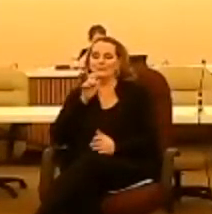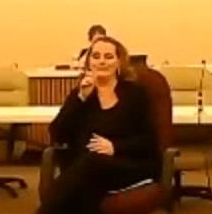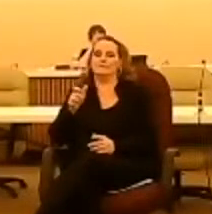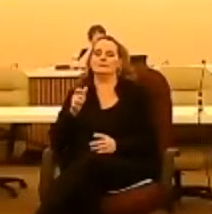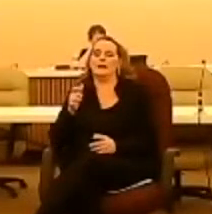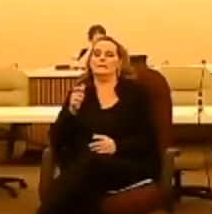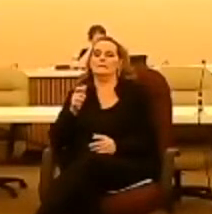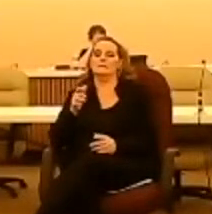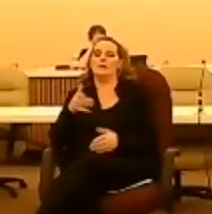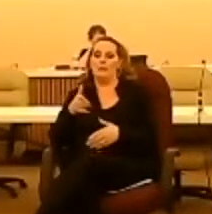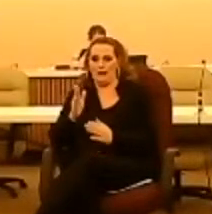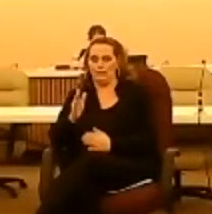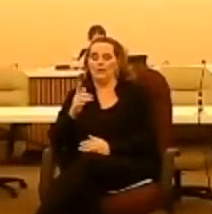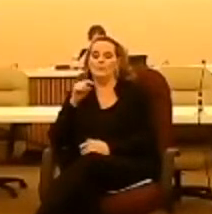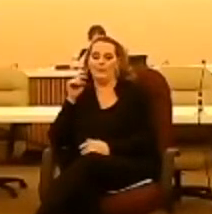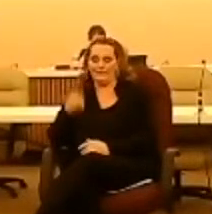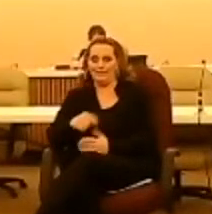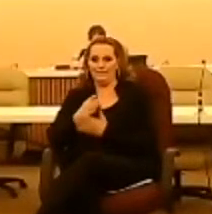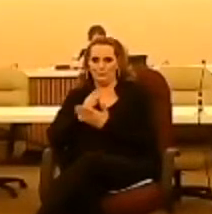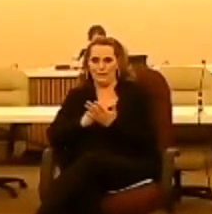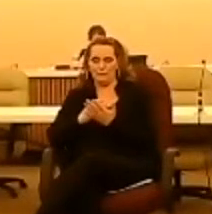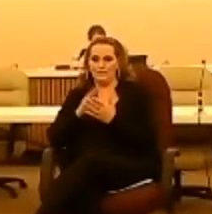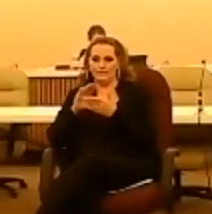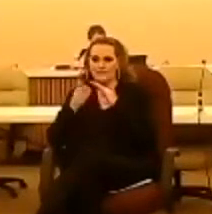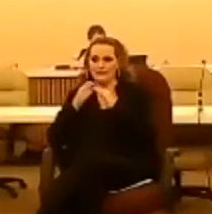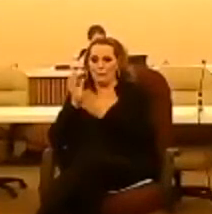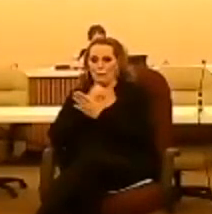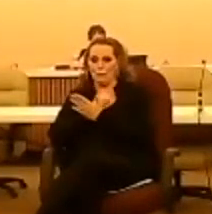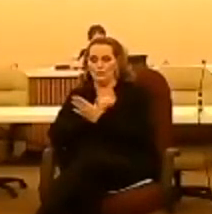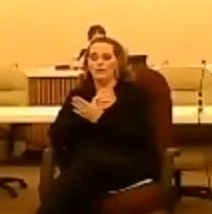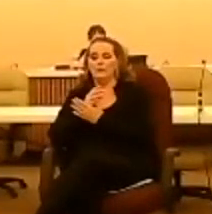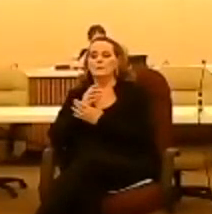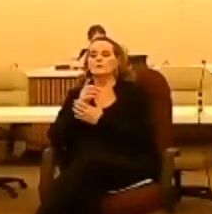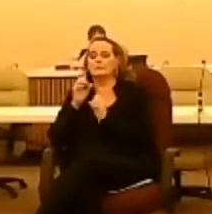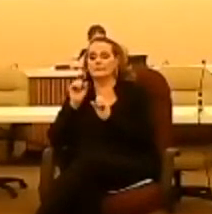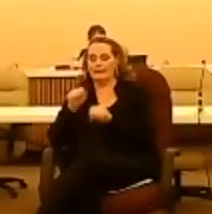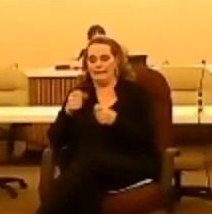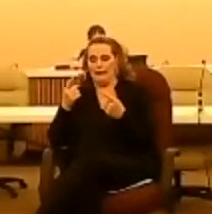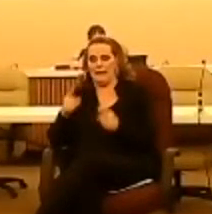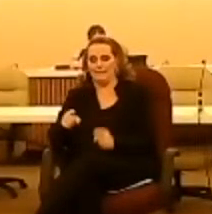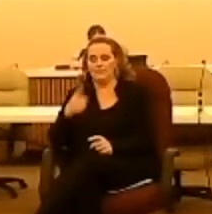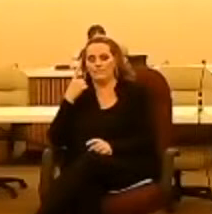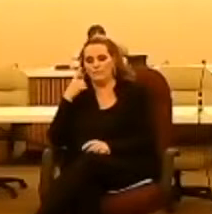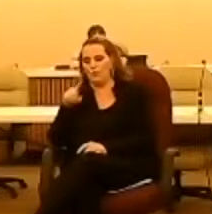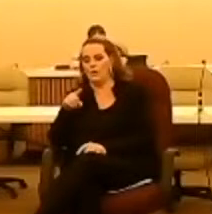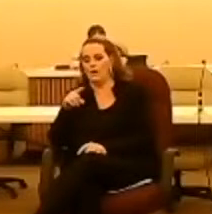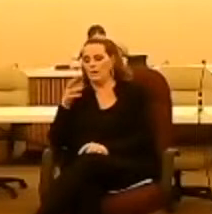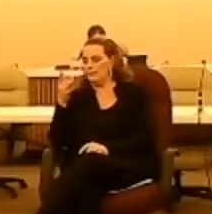But in this section of town code does allow for that to happen for